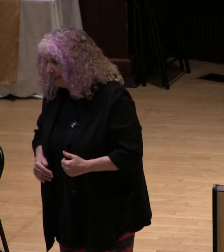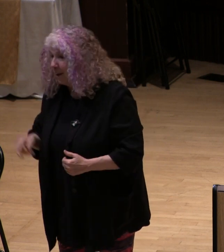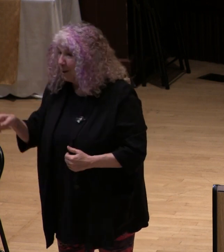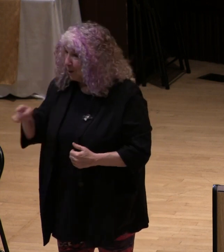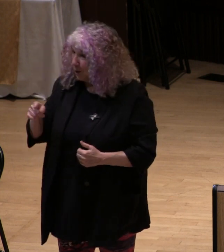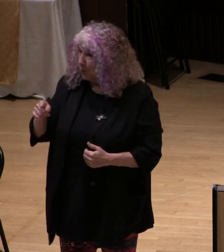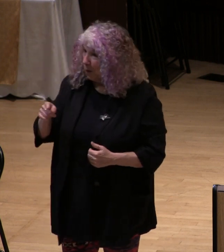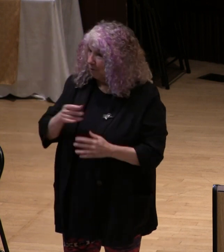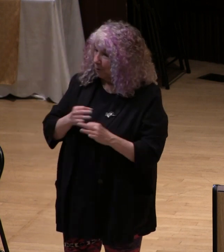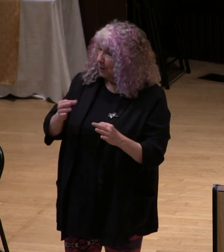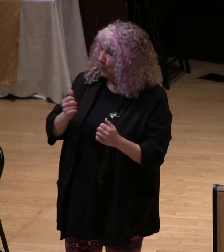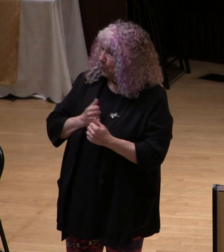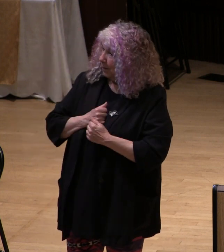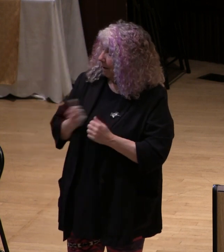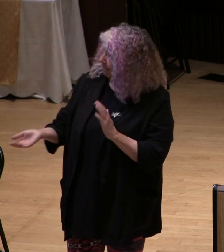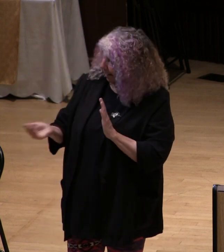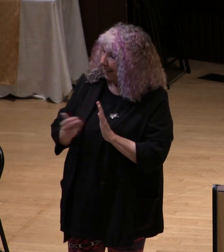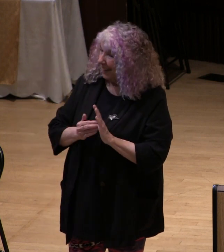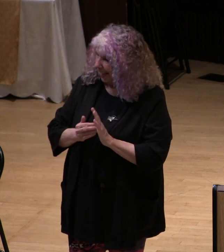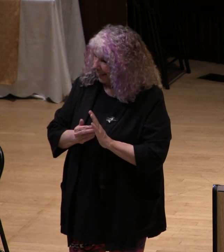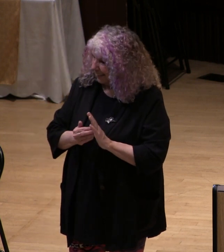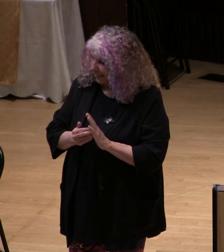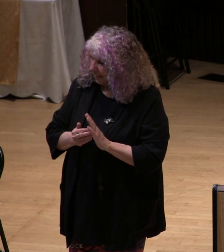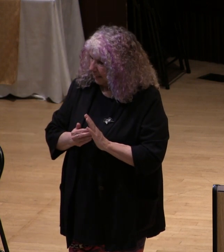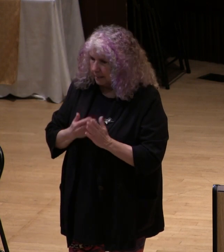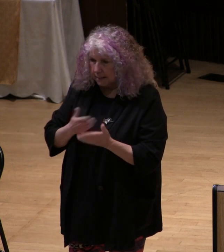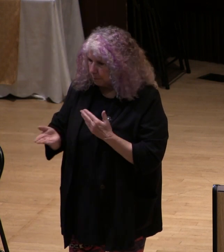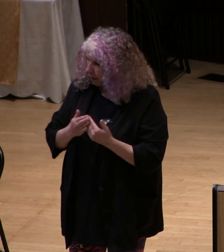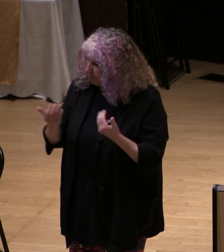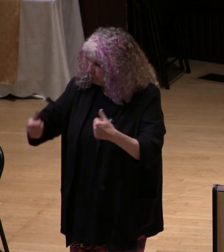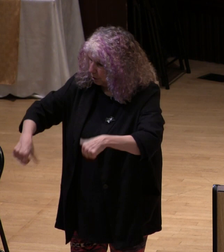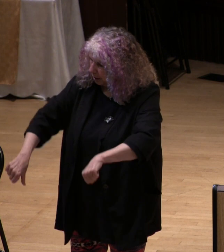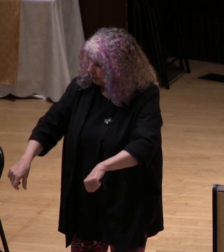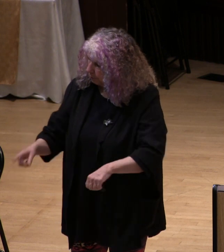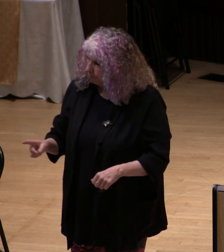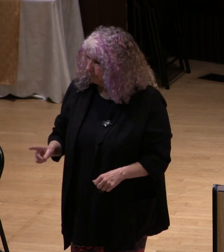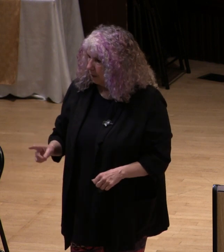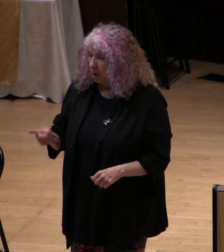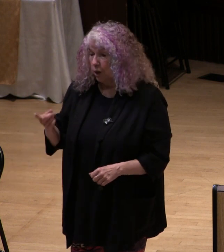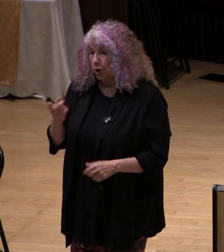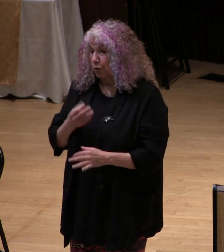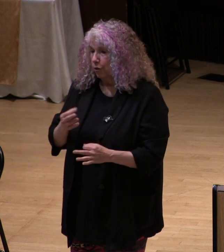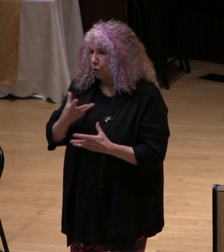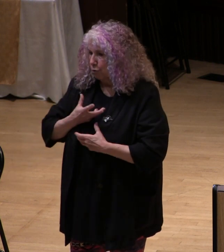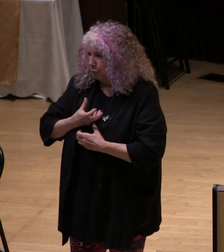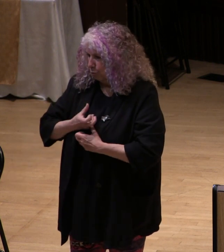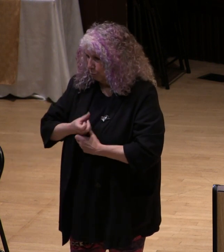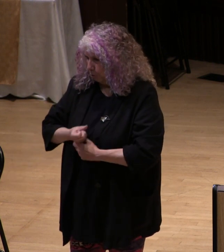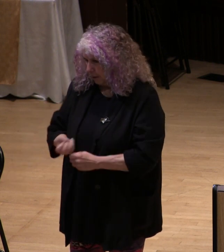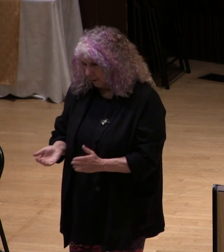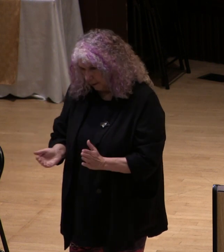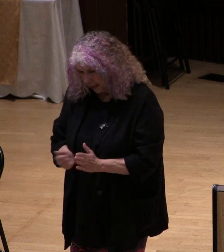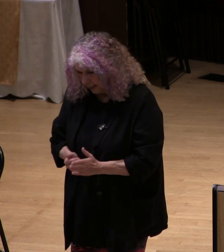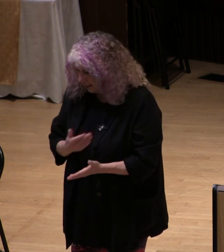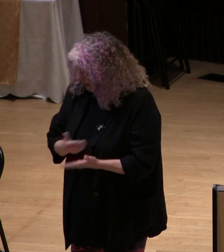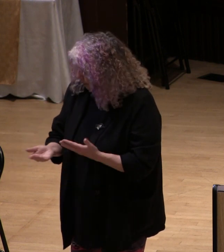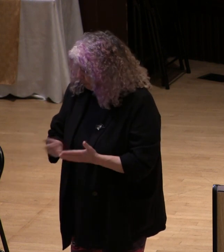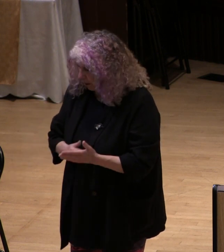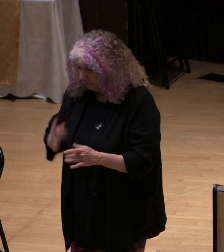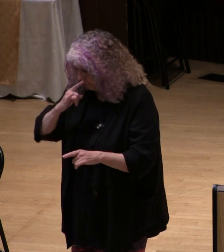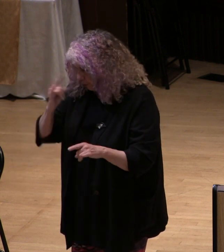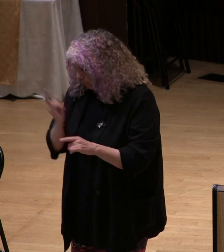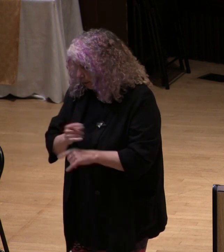You are free to love again, even if you have been rejected. You are free to trust again, even if you have been